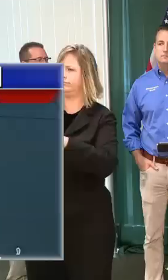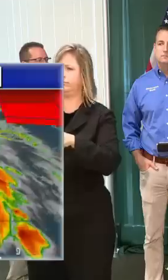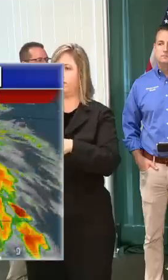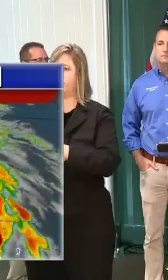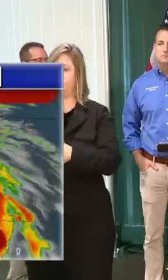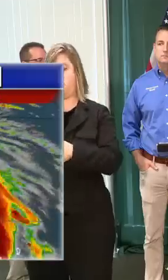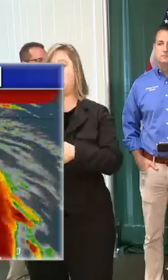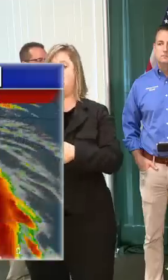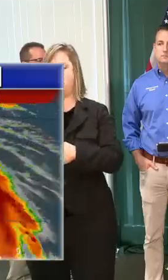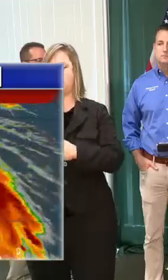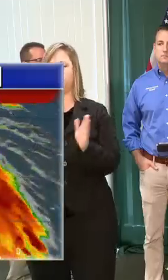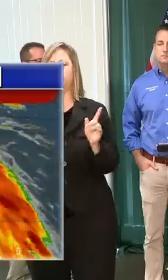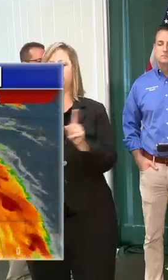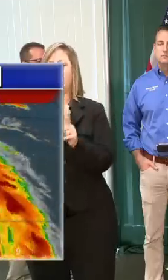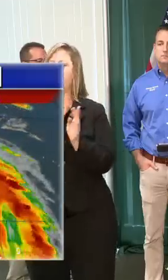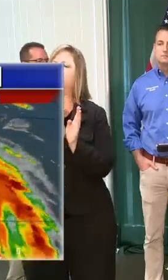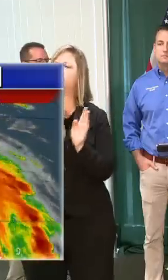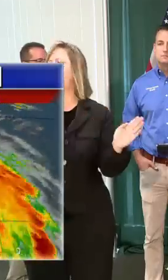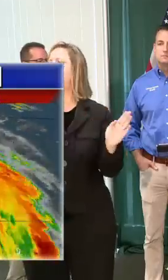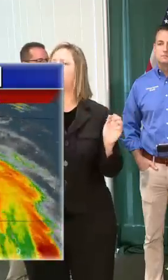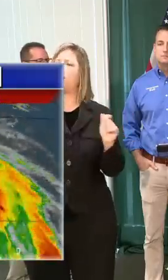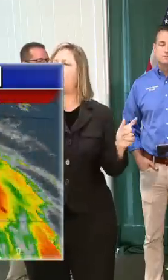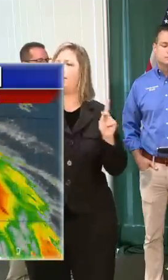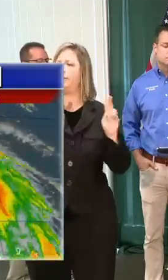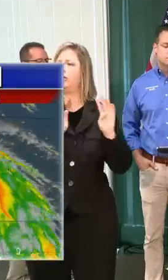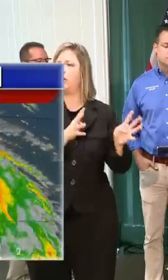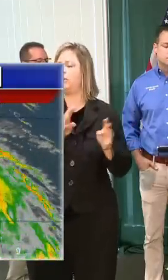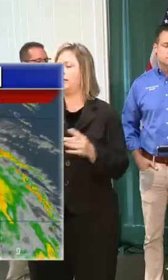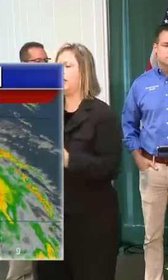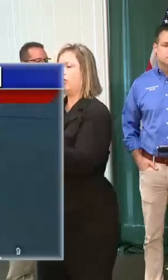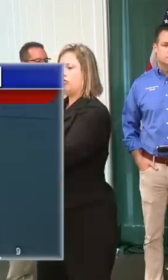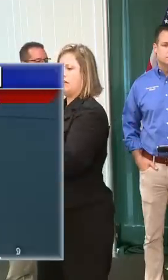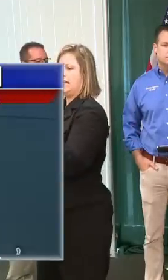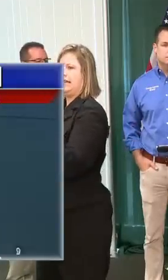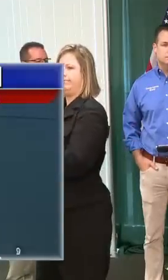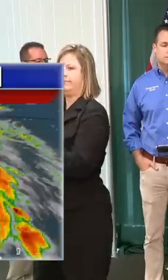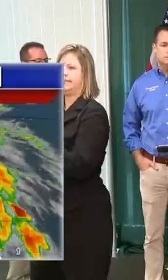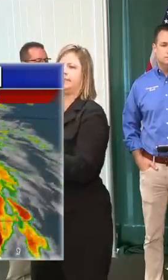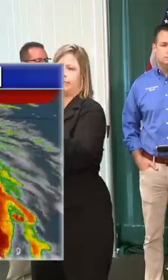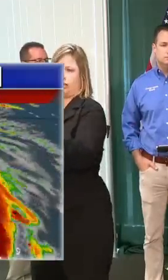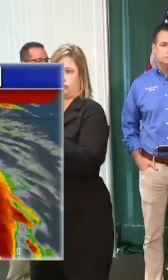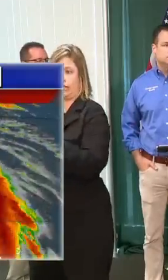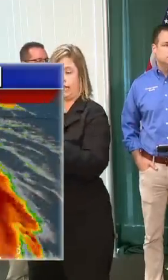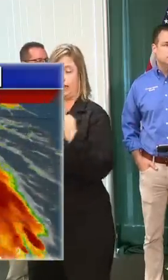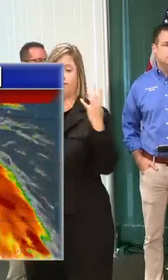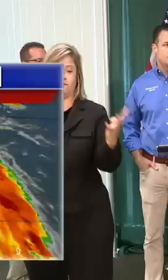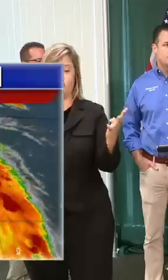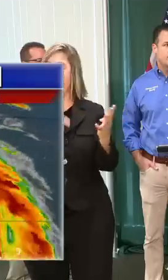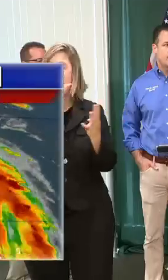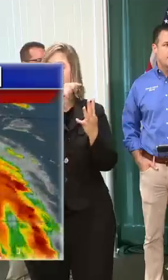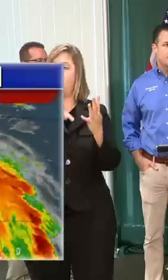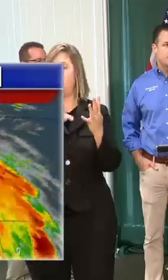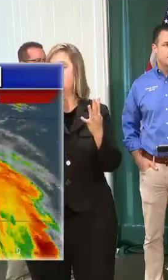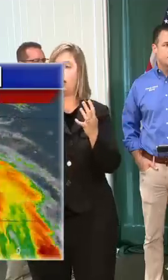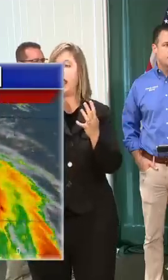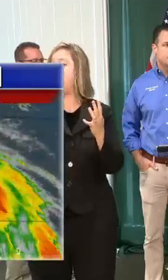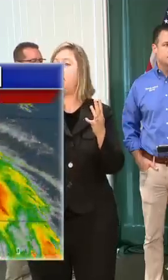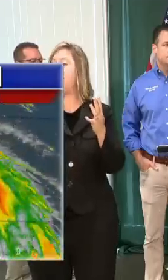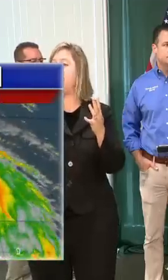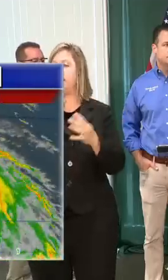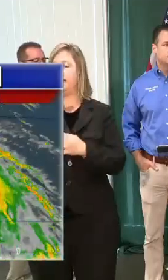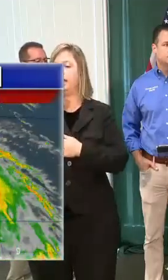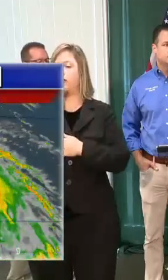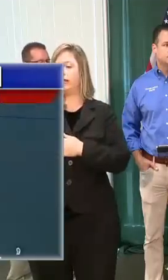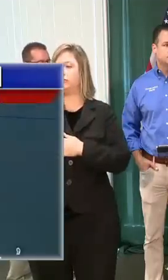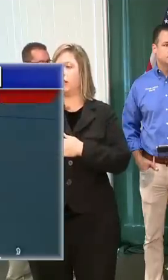general population shelters and 3 persons with special needs shelters open. The 4 general population shelters are Crystal